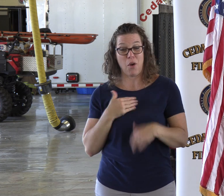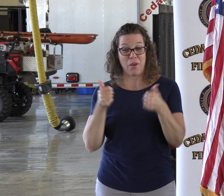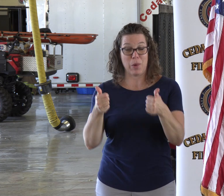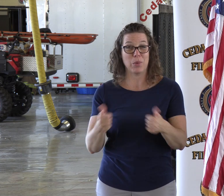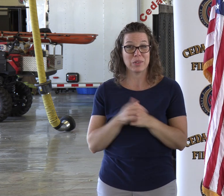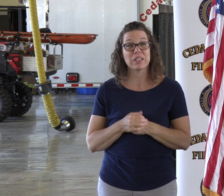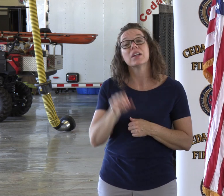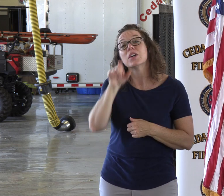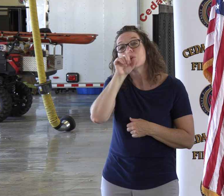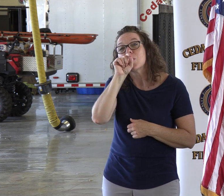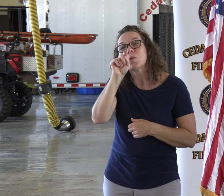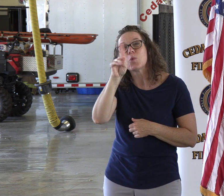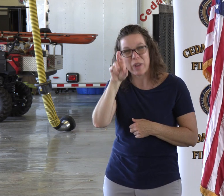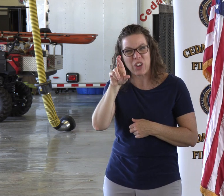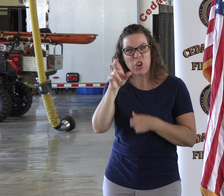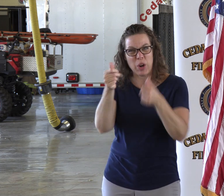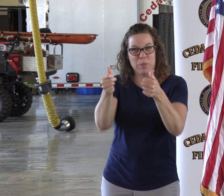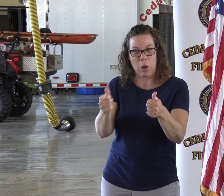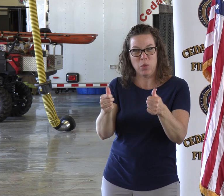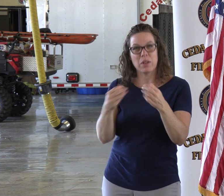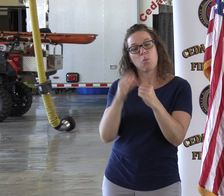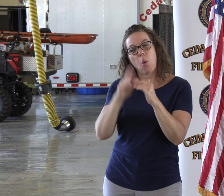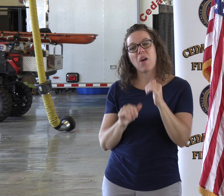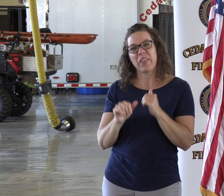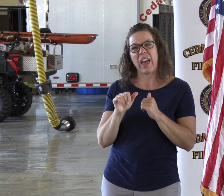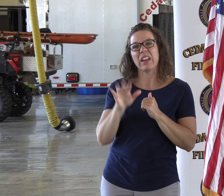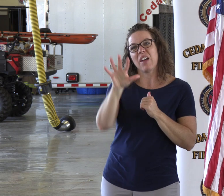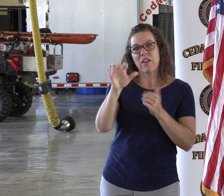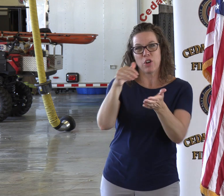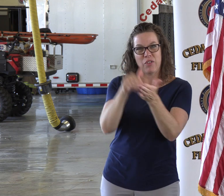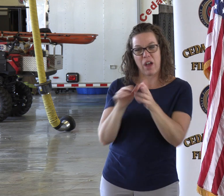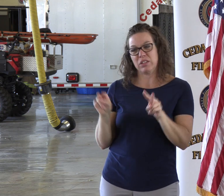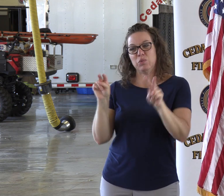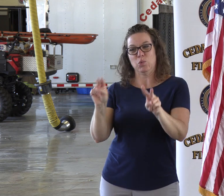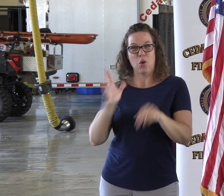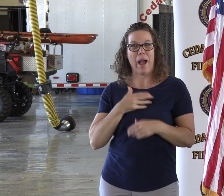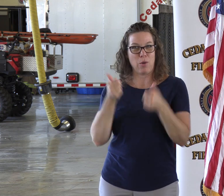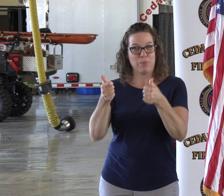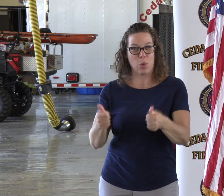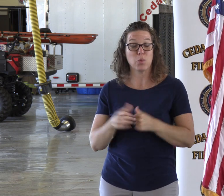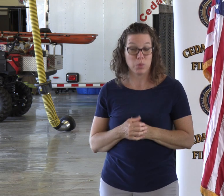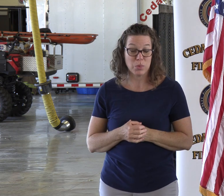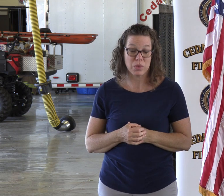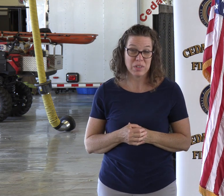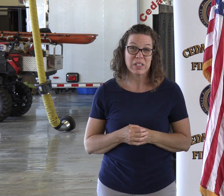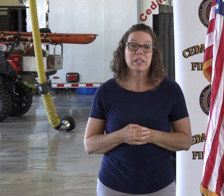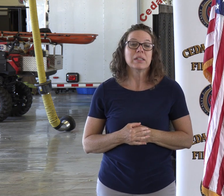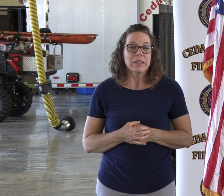our Twitter posts have been viewed by over 500,000 individuals since the storm affected our